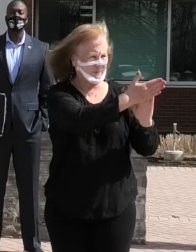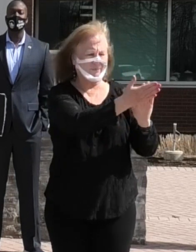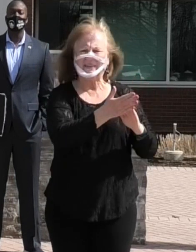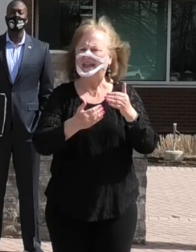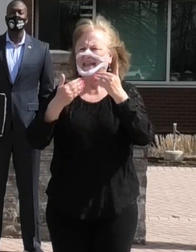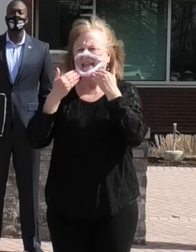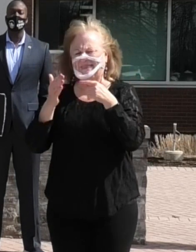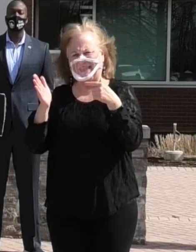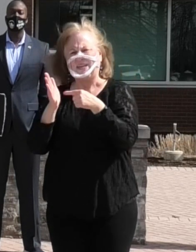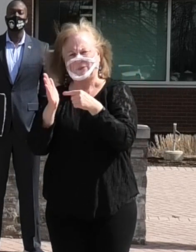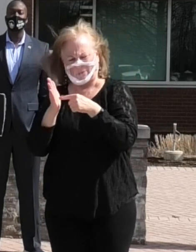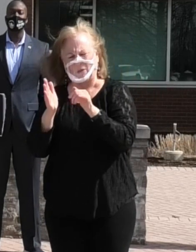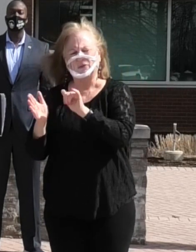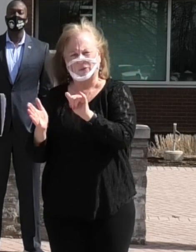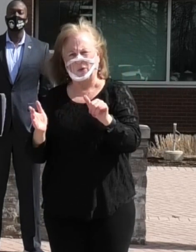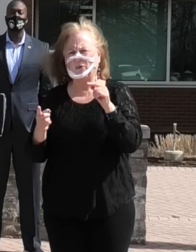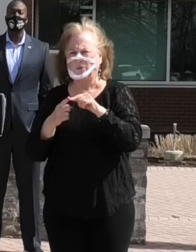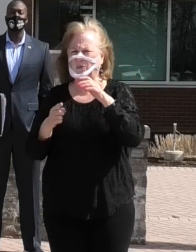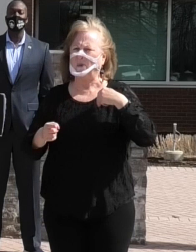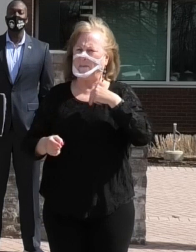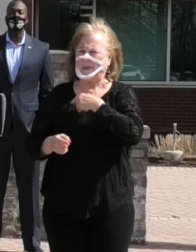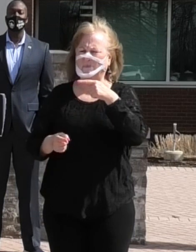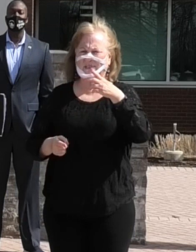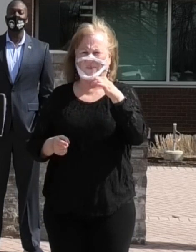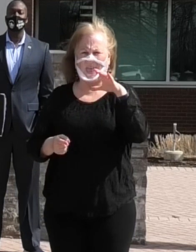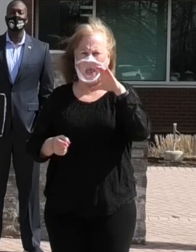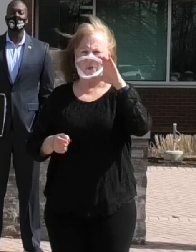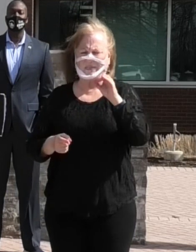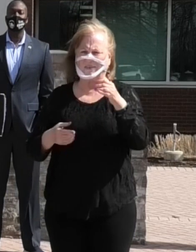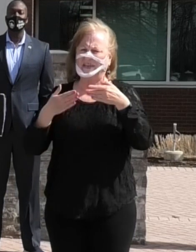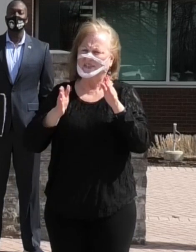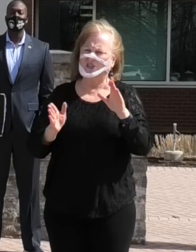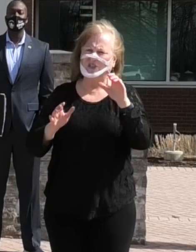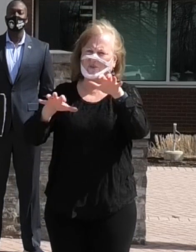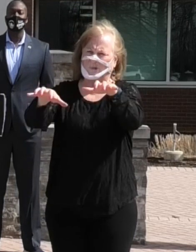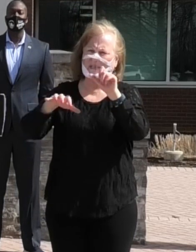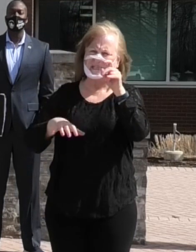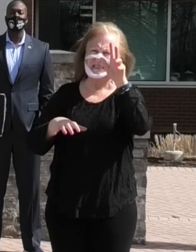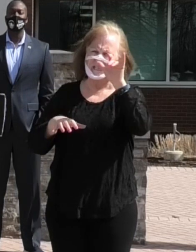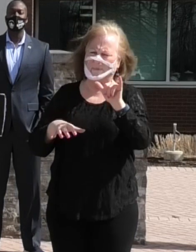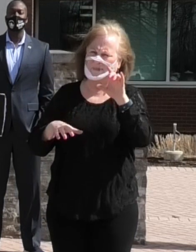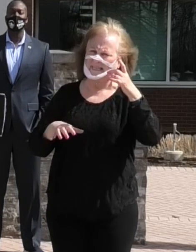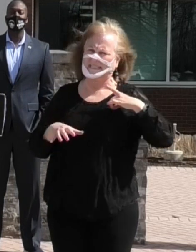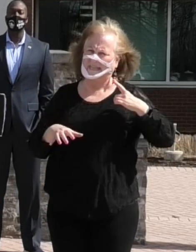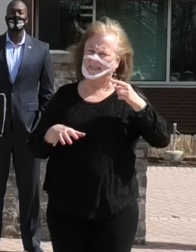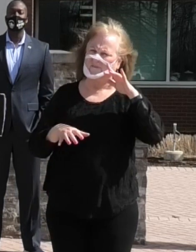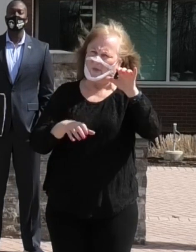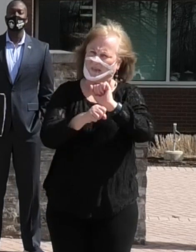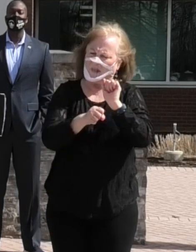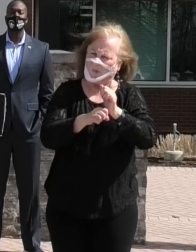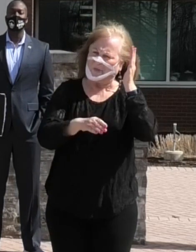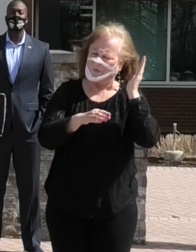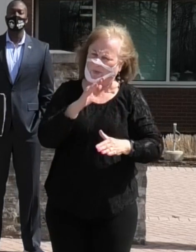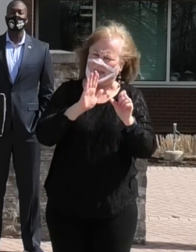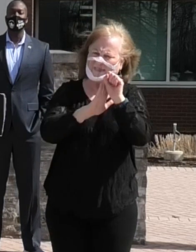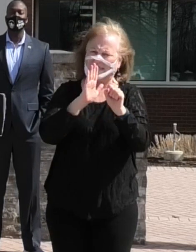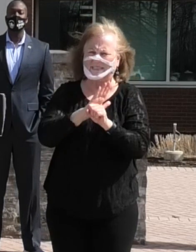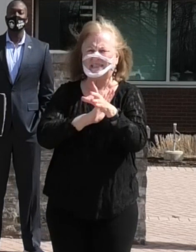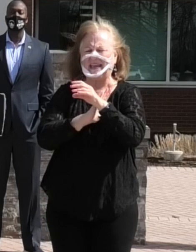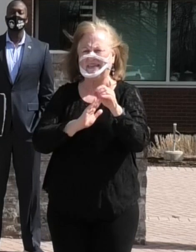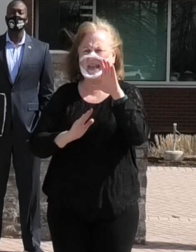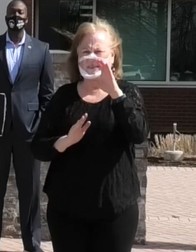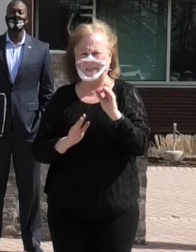Thanks are due as well to members of the Howard County General Assembly delegation for their work to end state and